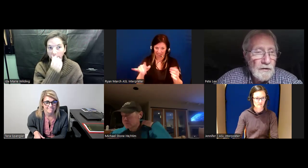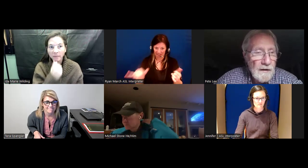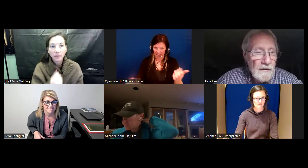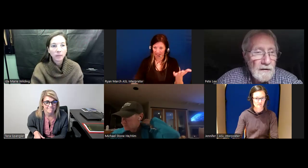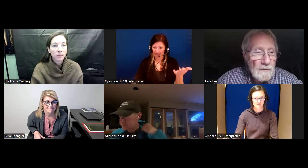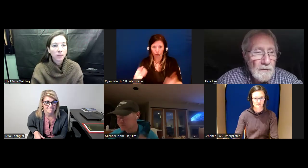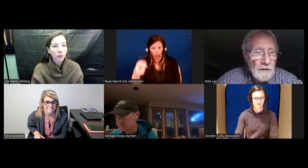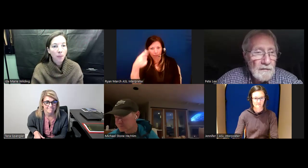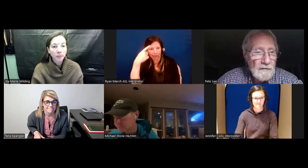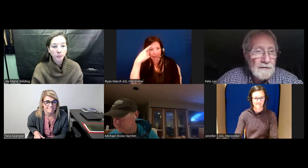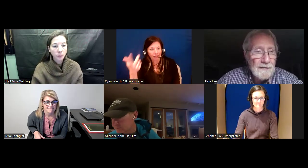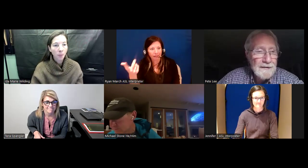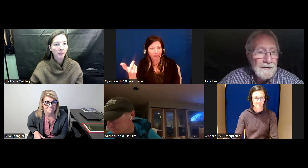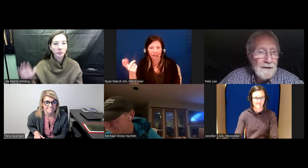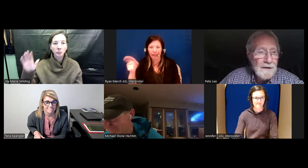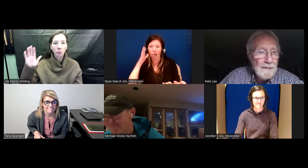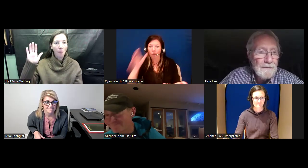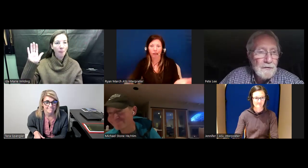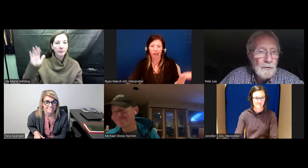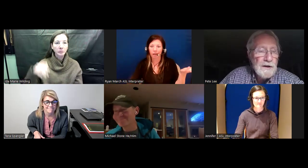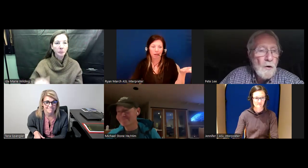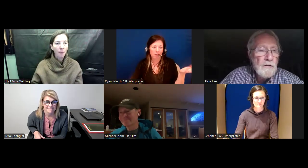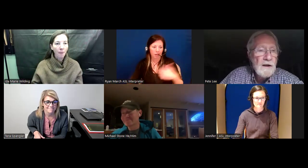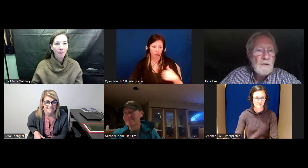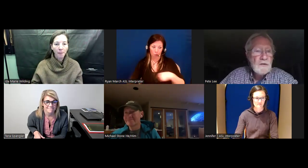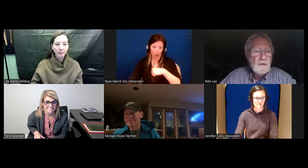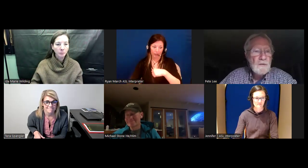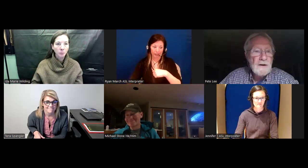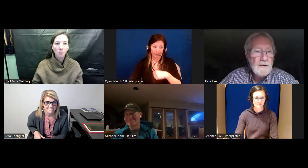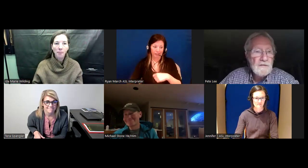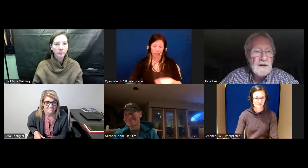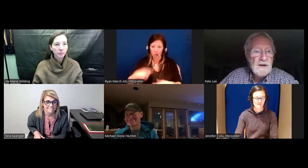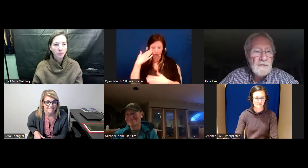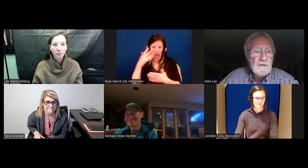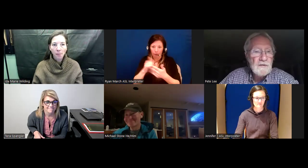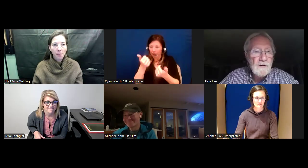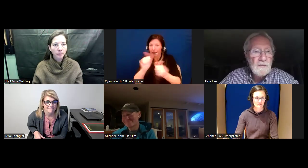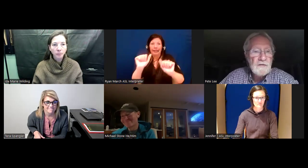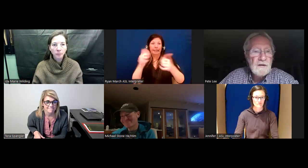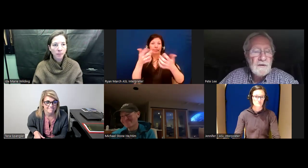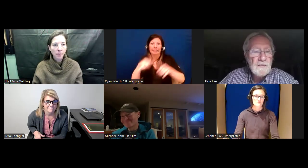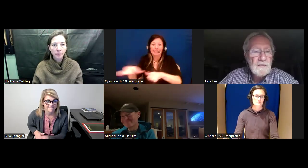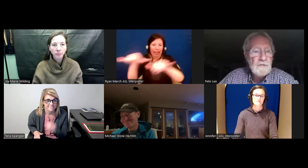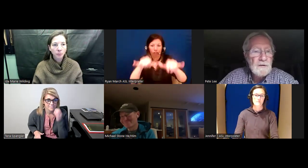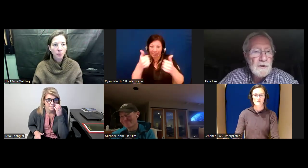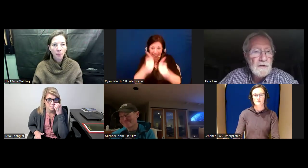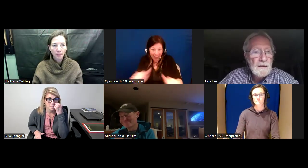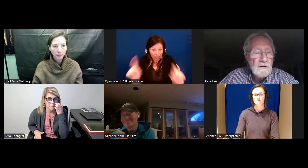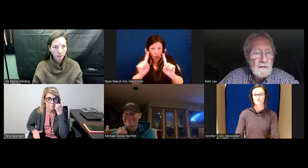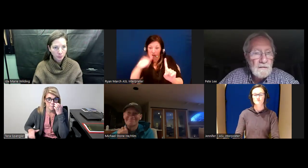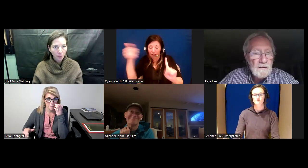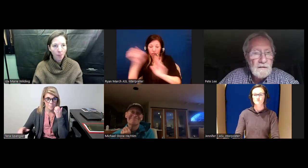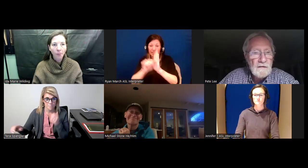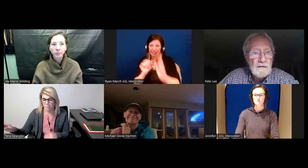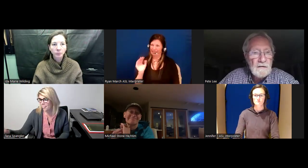you would think, but do we know that? Or are there any standards in other states? And it seems to me